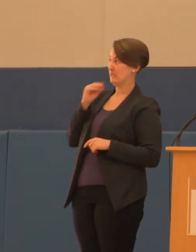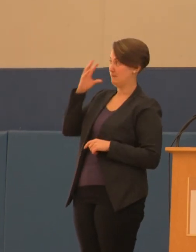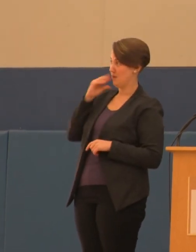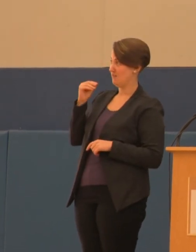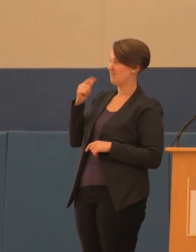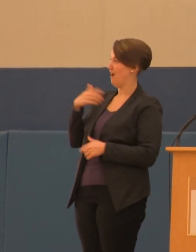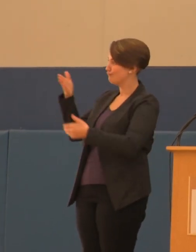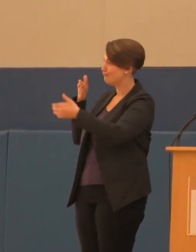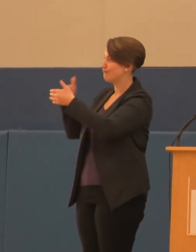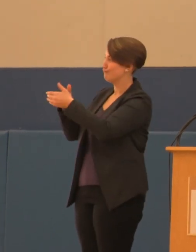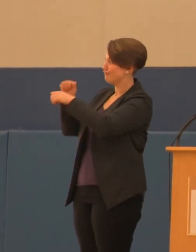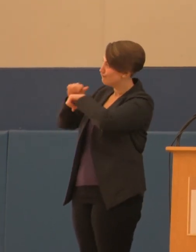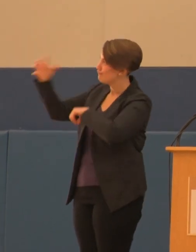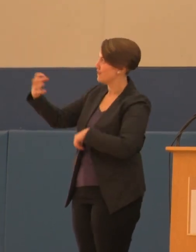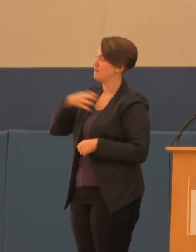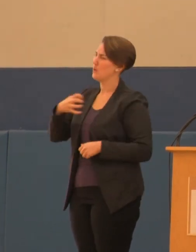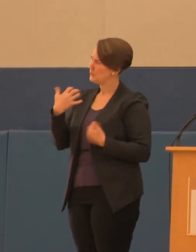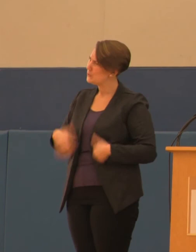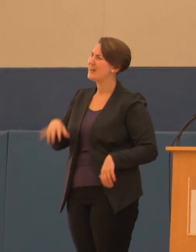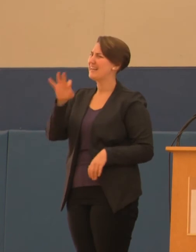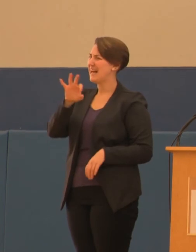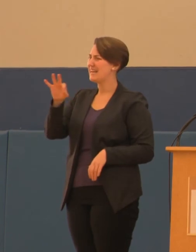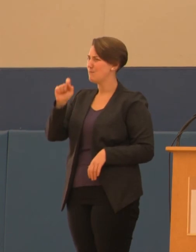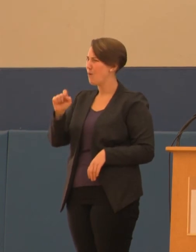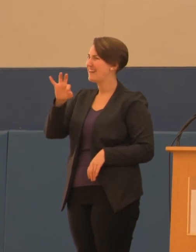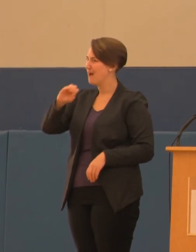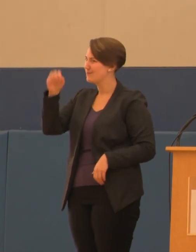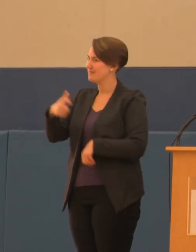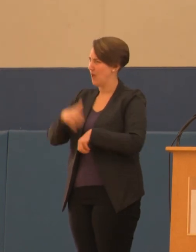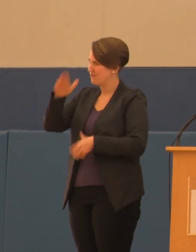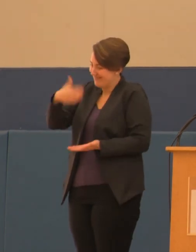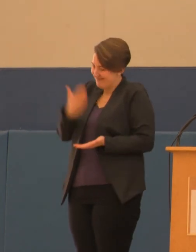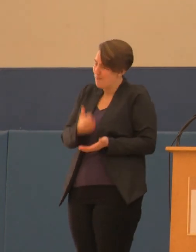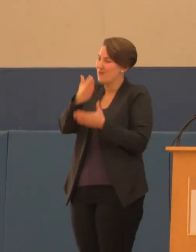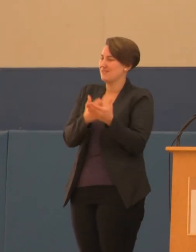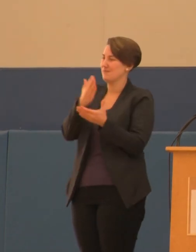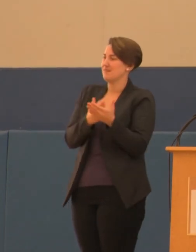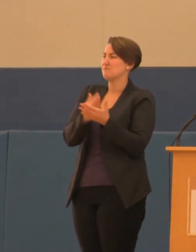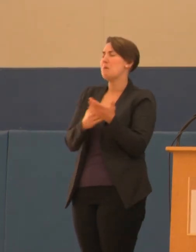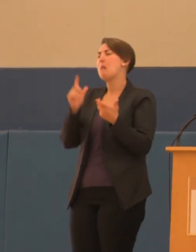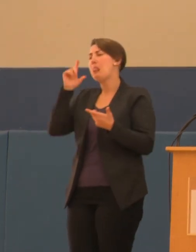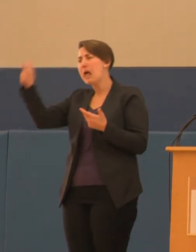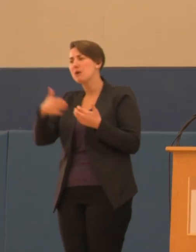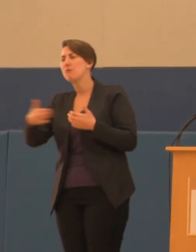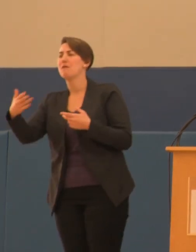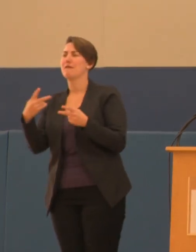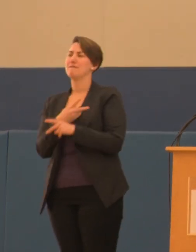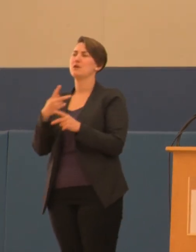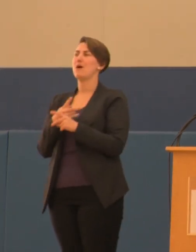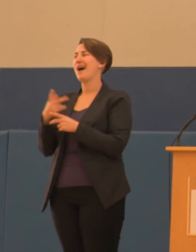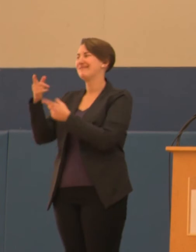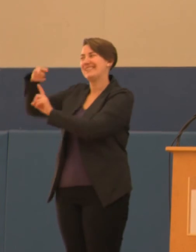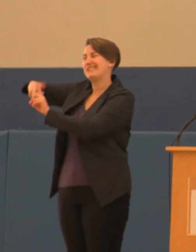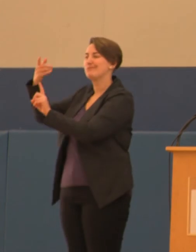can 99.9% of the times end that victimization. And then we can deal with how are we going to handle that